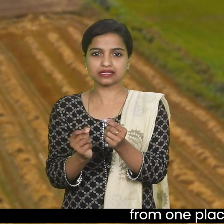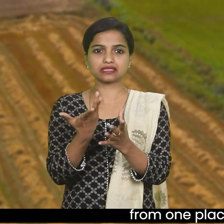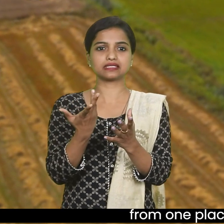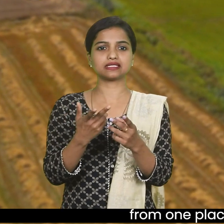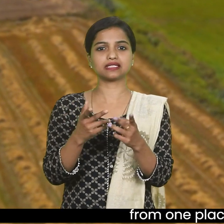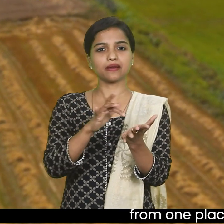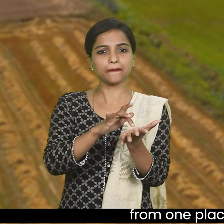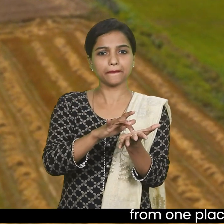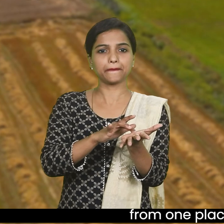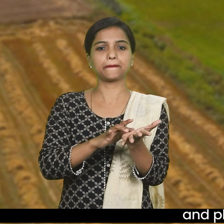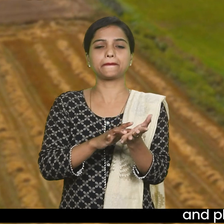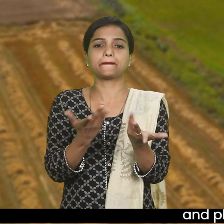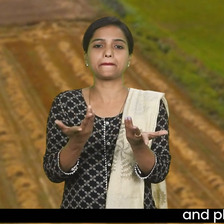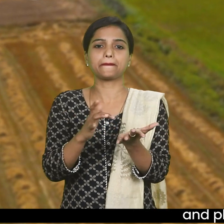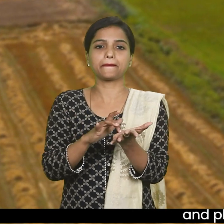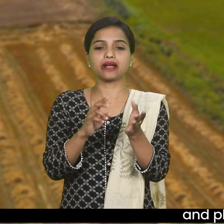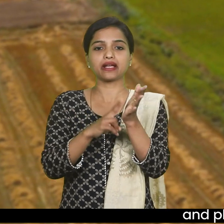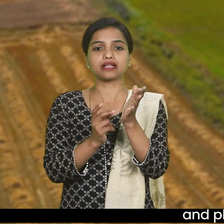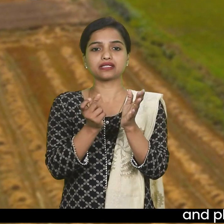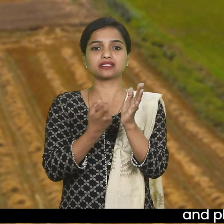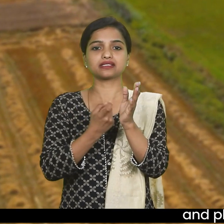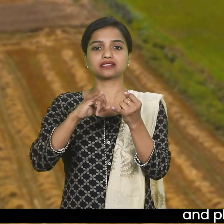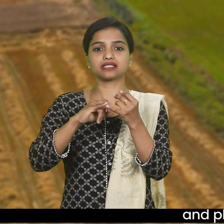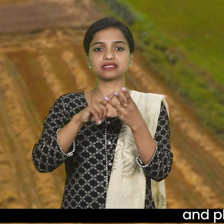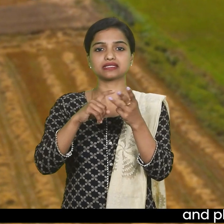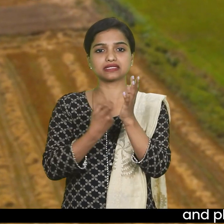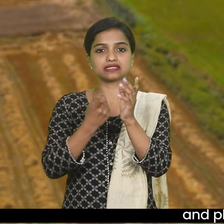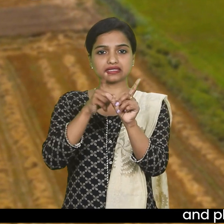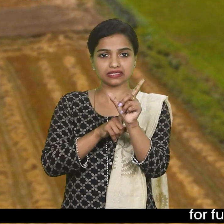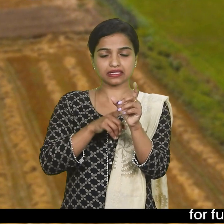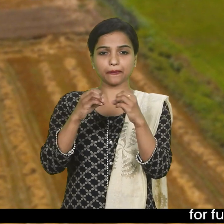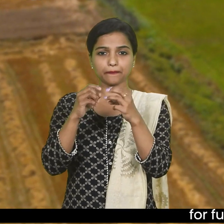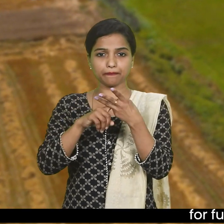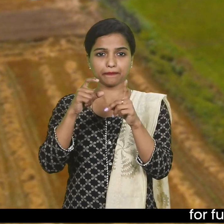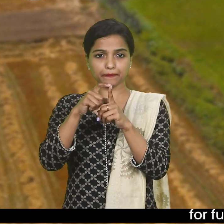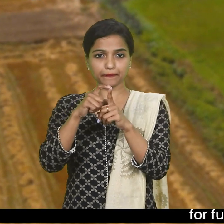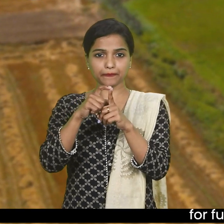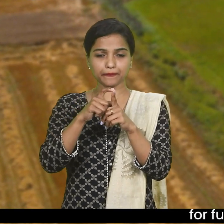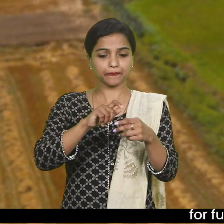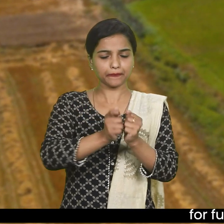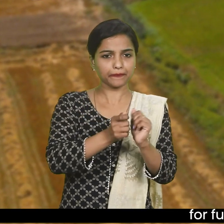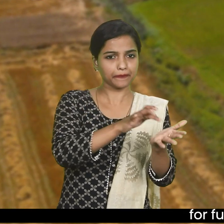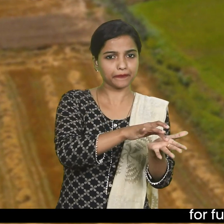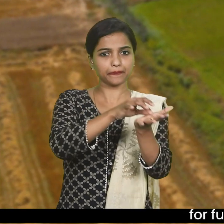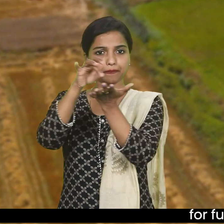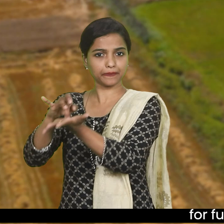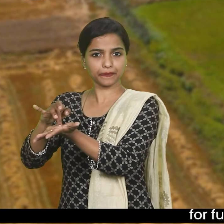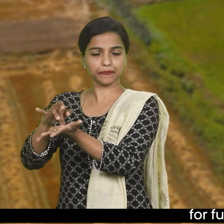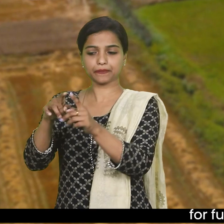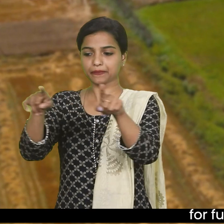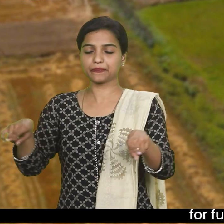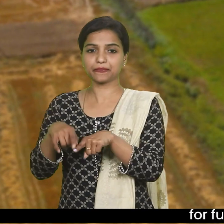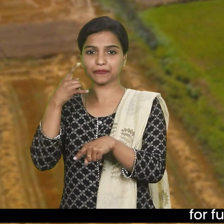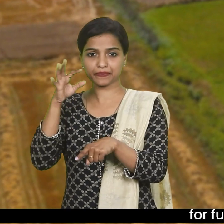a nursery bed, and planting it in the main field for further growth till harvest.